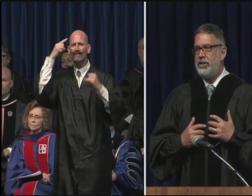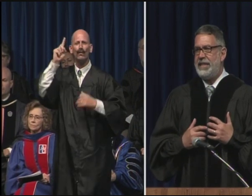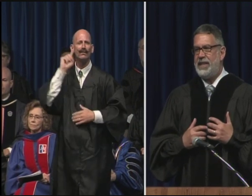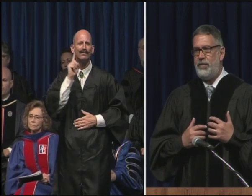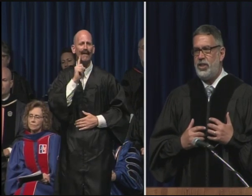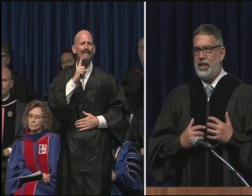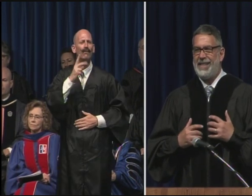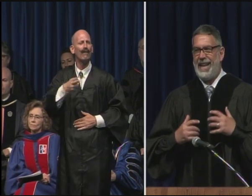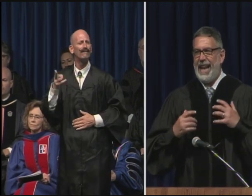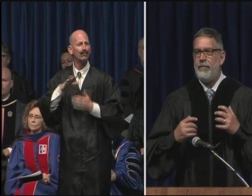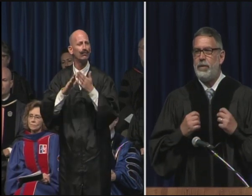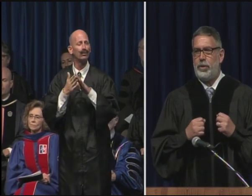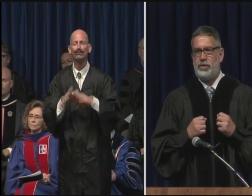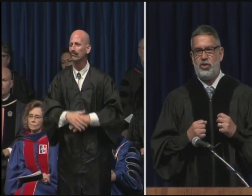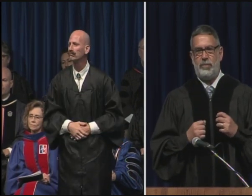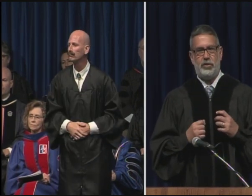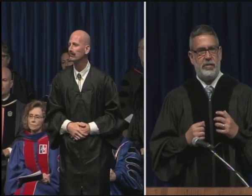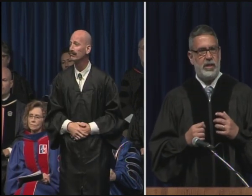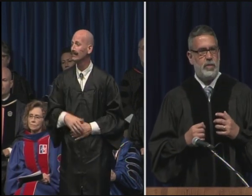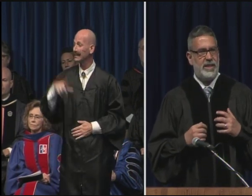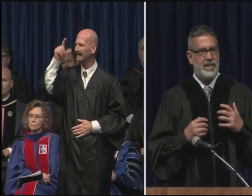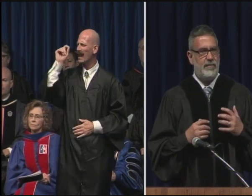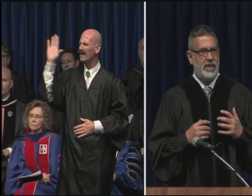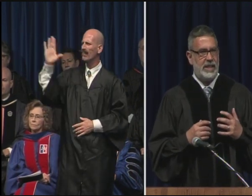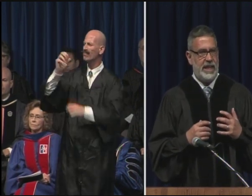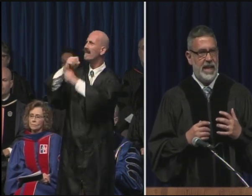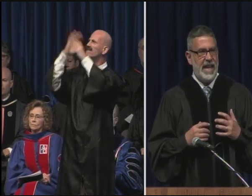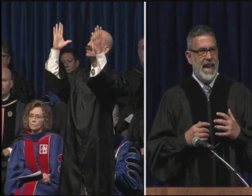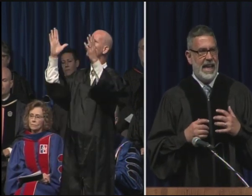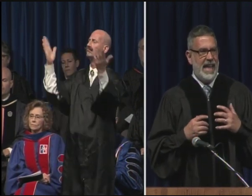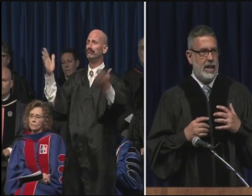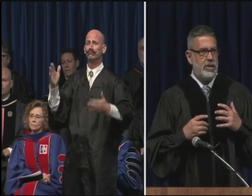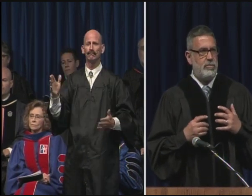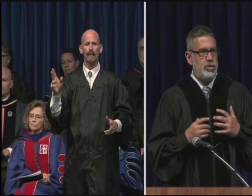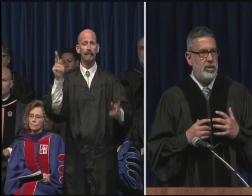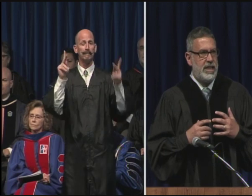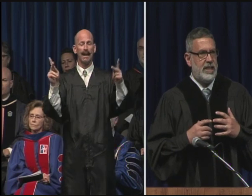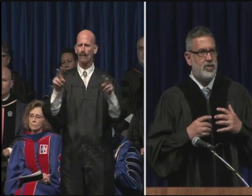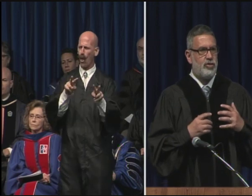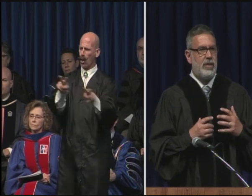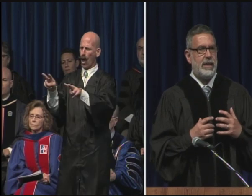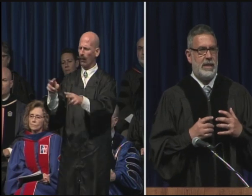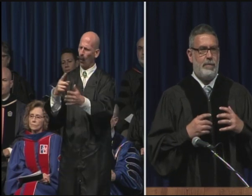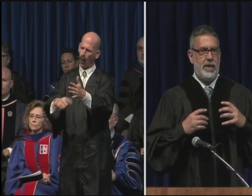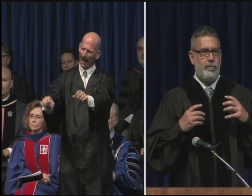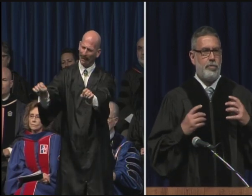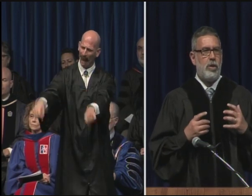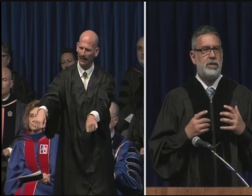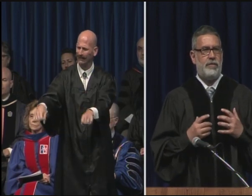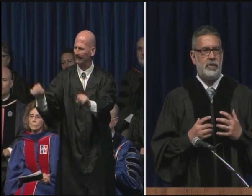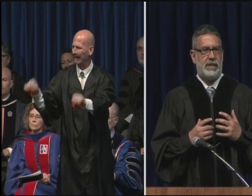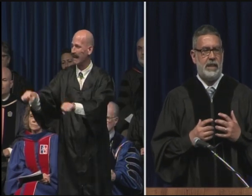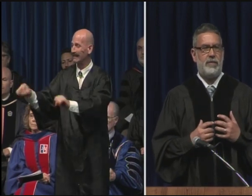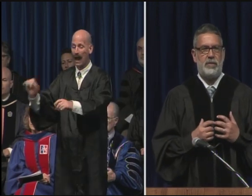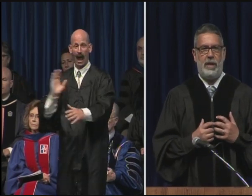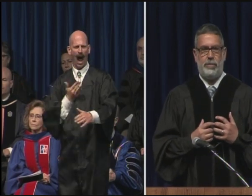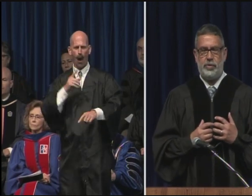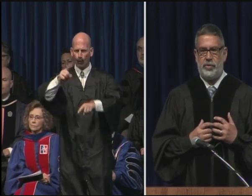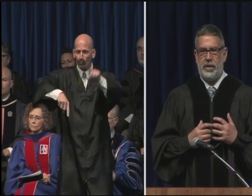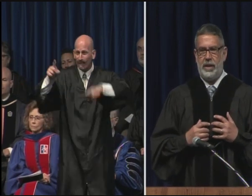Gallaudet's vision is that every person should be treated with the civility and that our community is strengthened by the broad diversity of its members. And